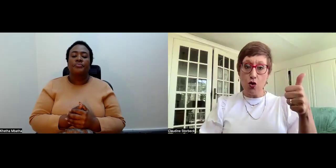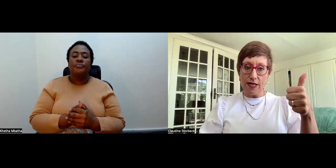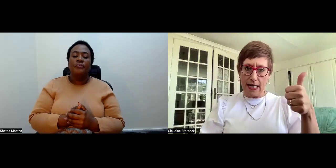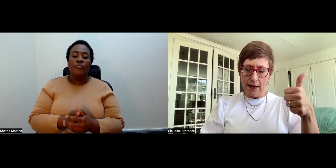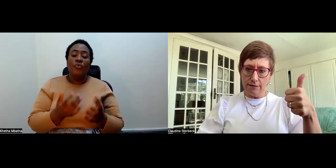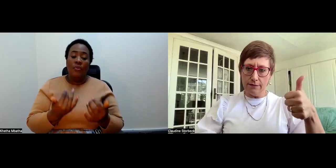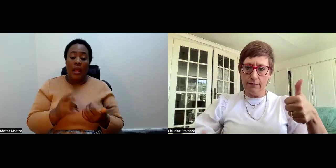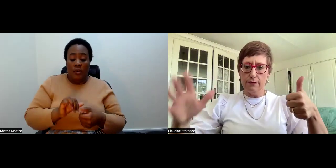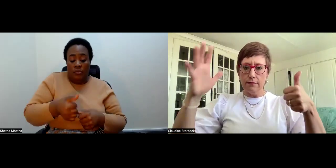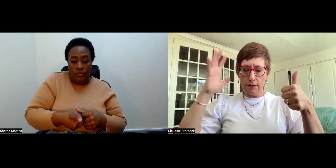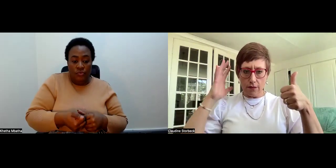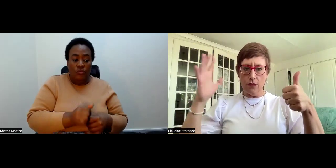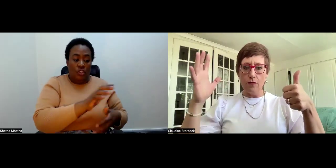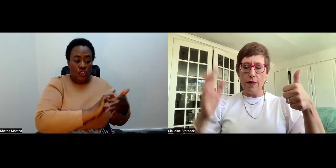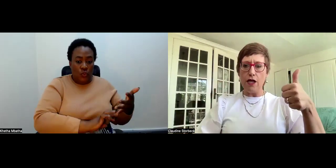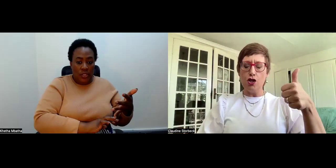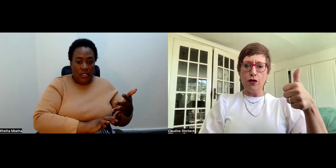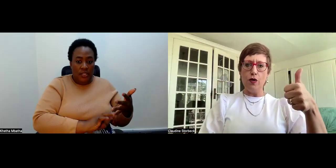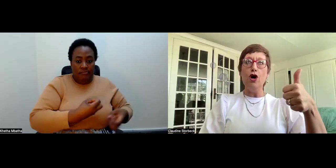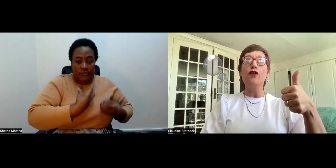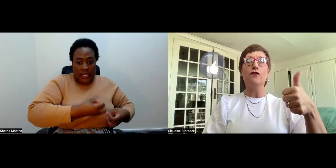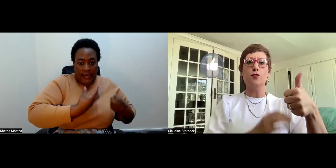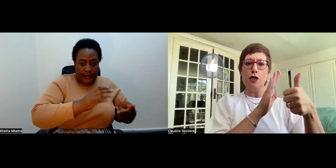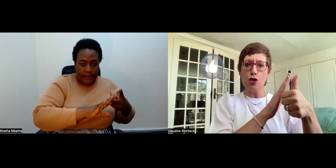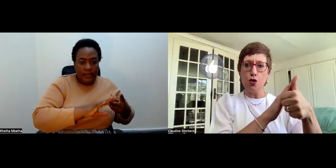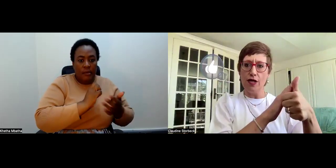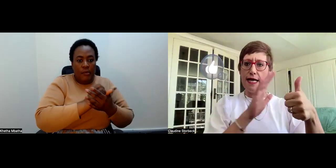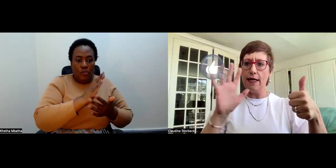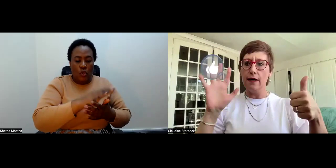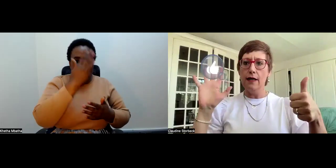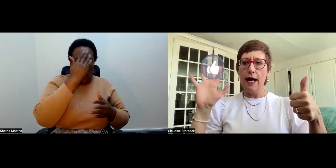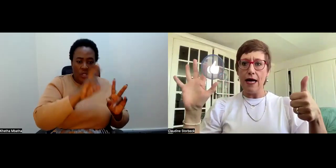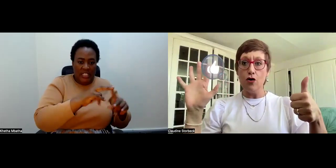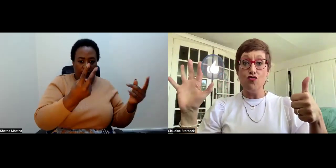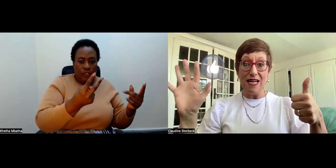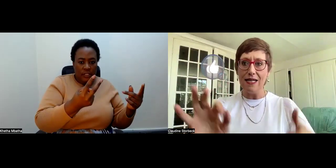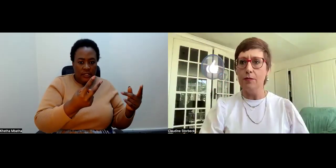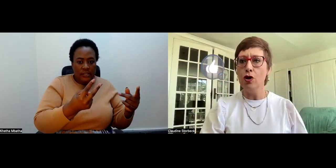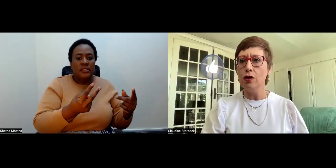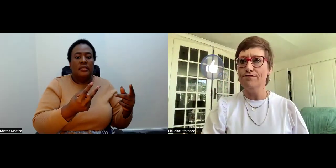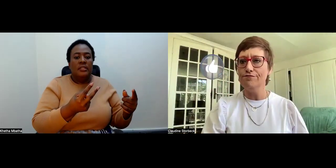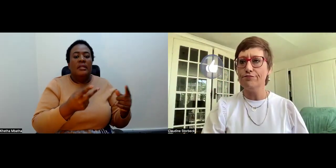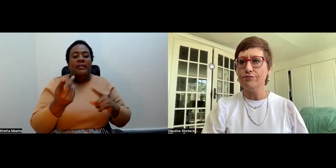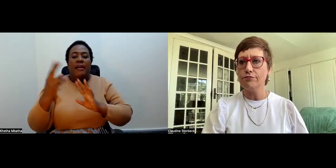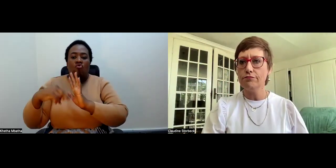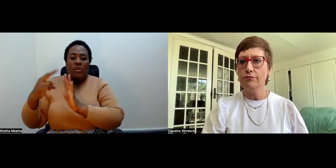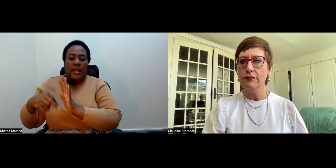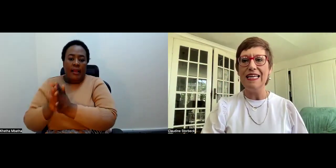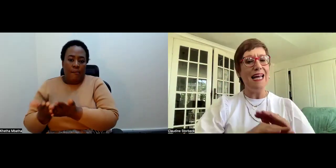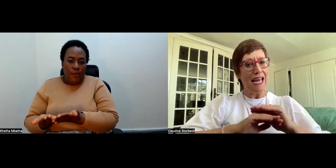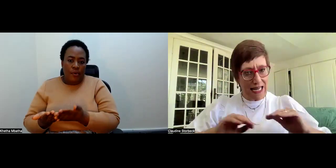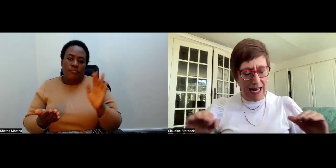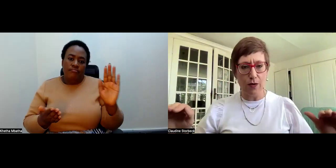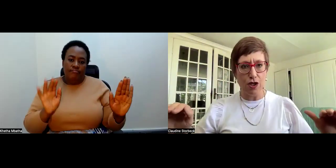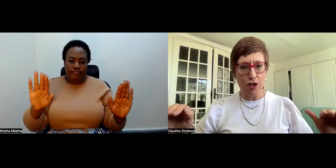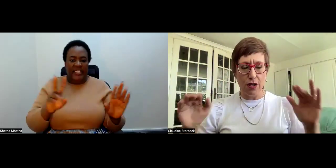done storytelling, making sure that we know the difference between storytelling and reading a book